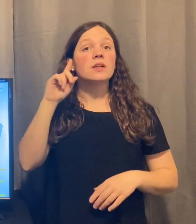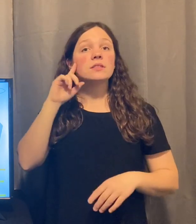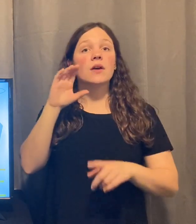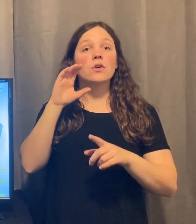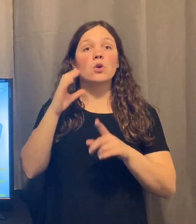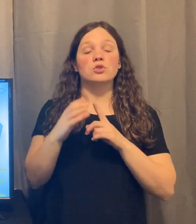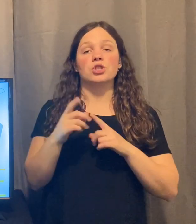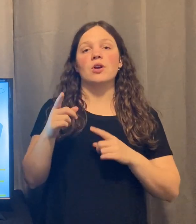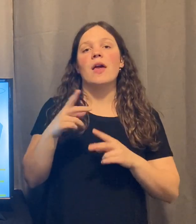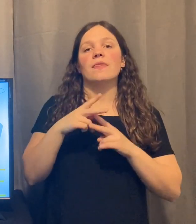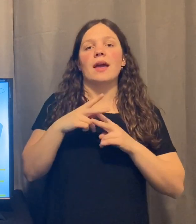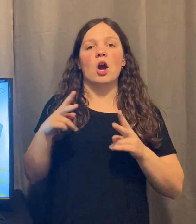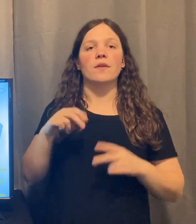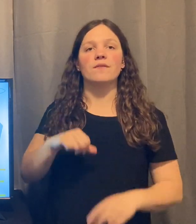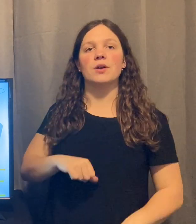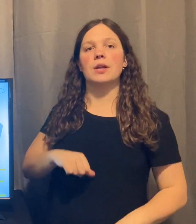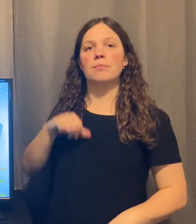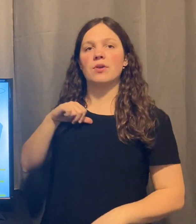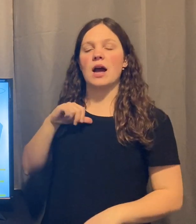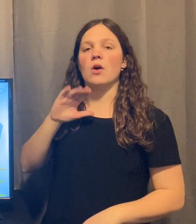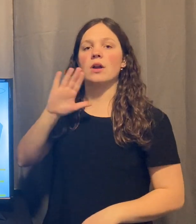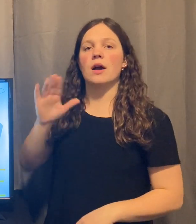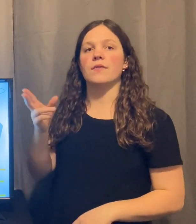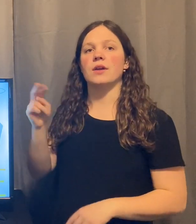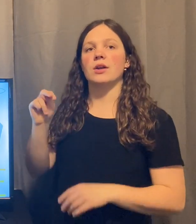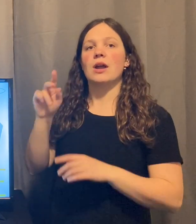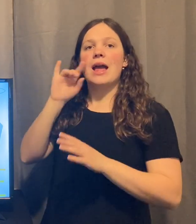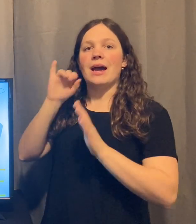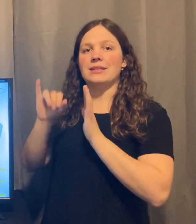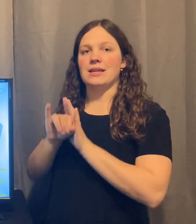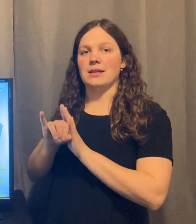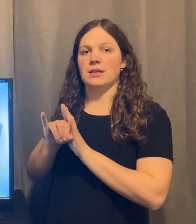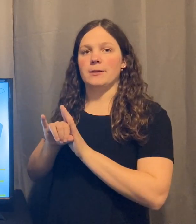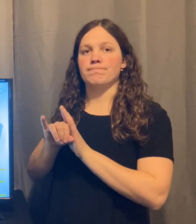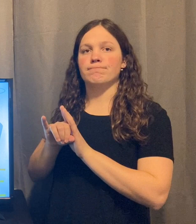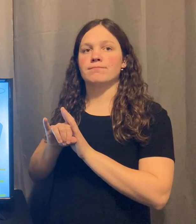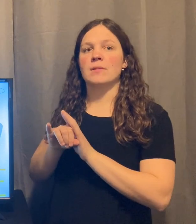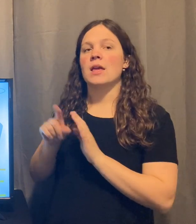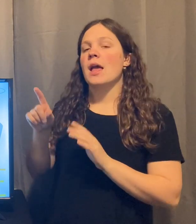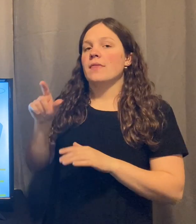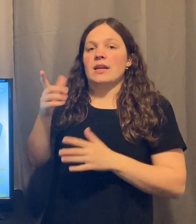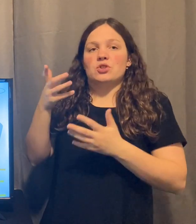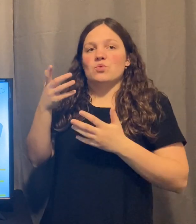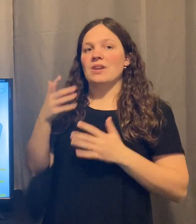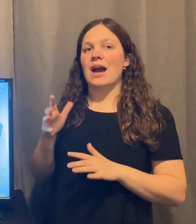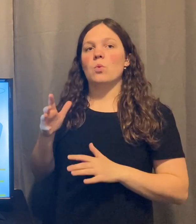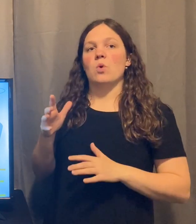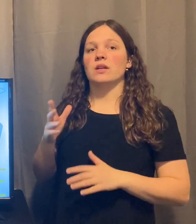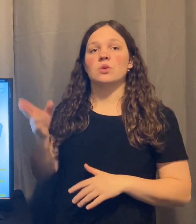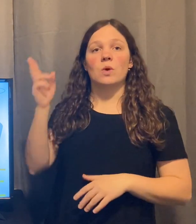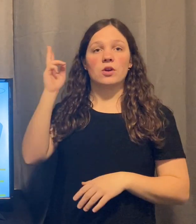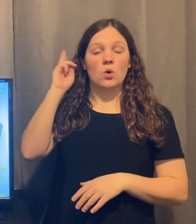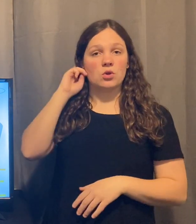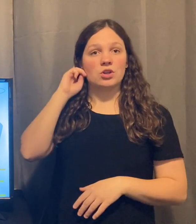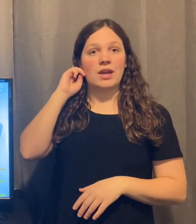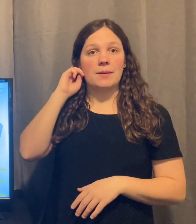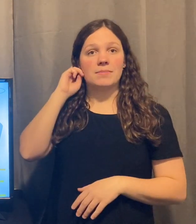deaf culture, they are very proud of their identity. They do not want to wear cochlear